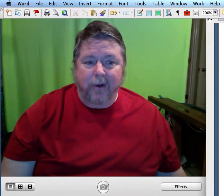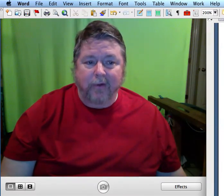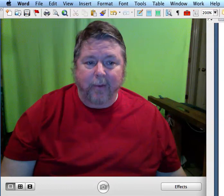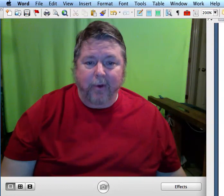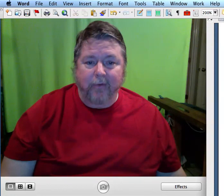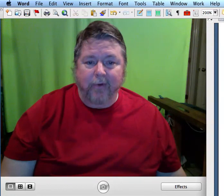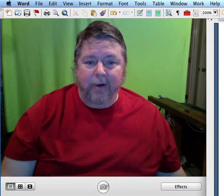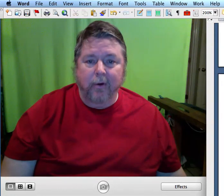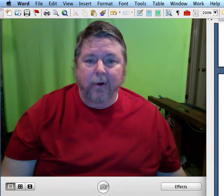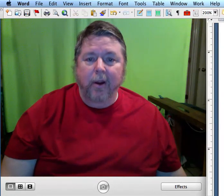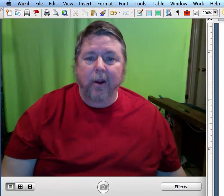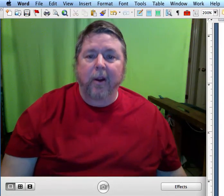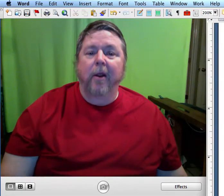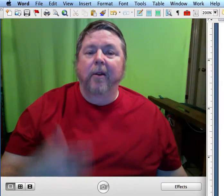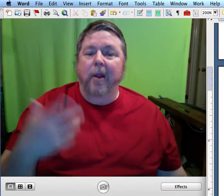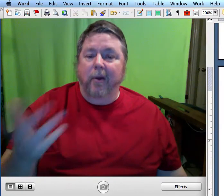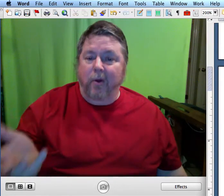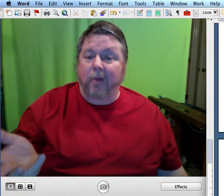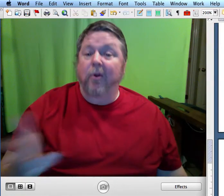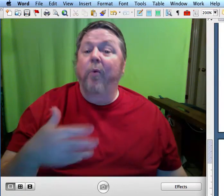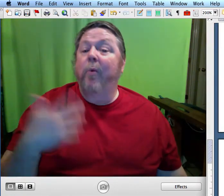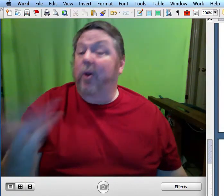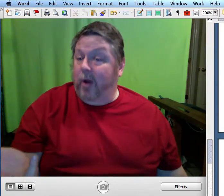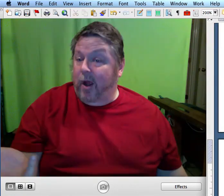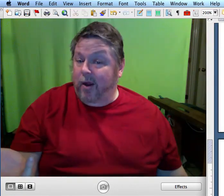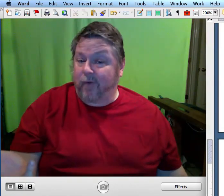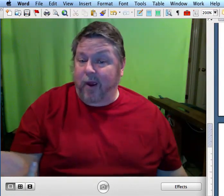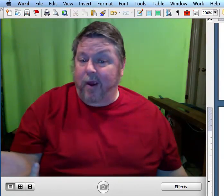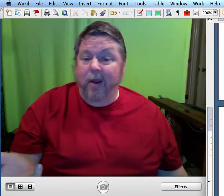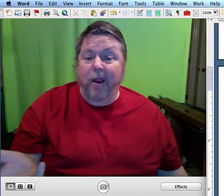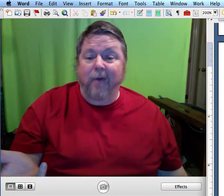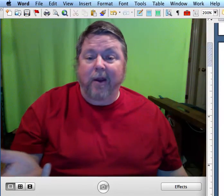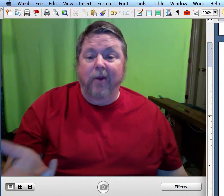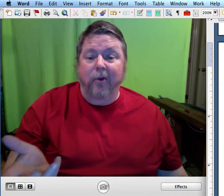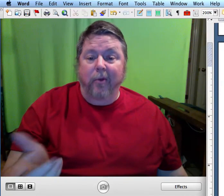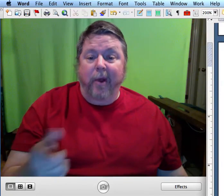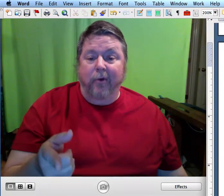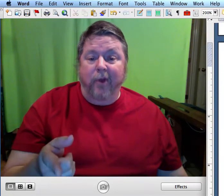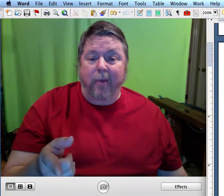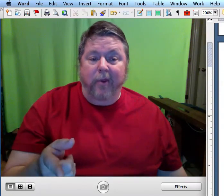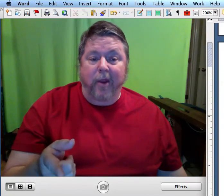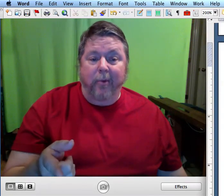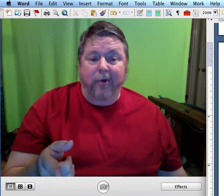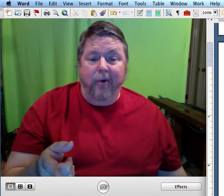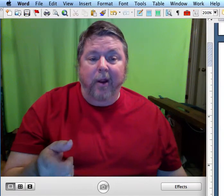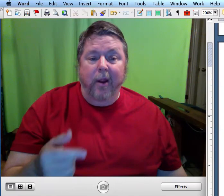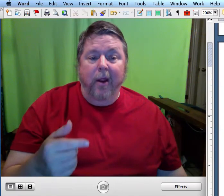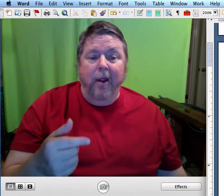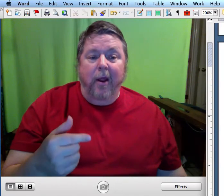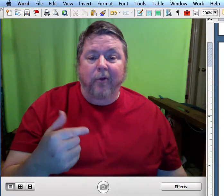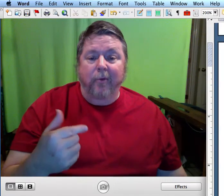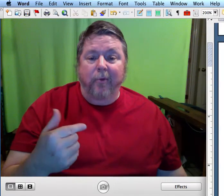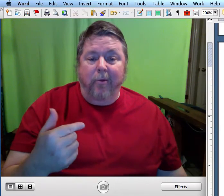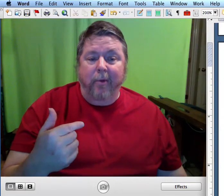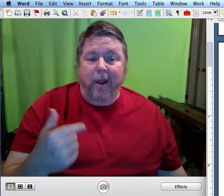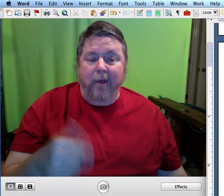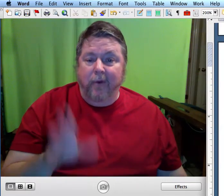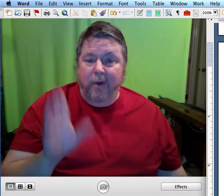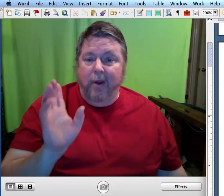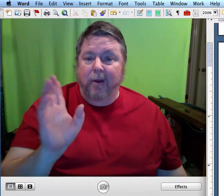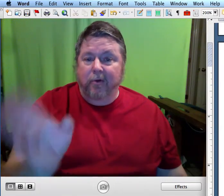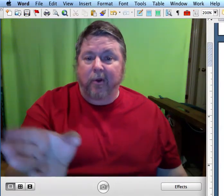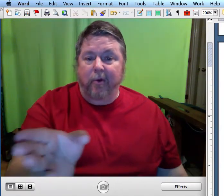an example of here. That, okay, so what would it look like if I did do the better job with the opportunity? I should probably